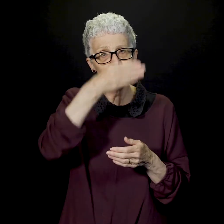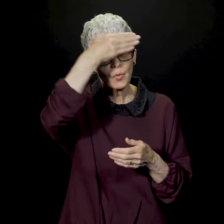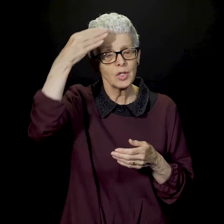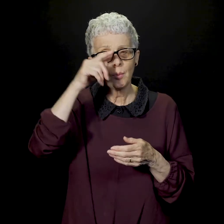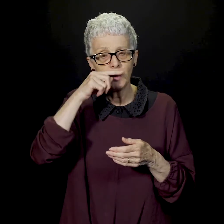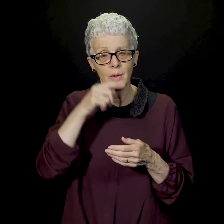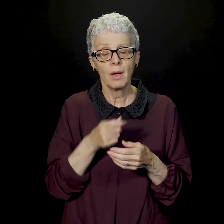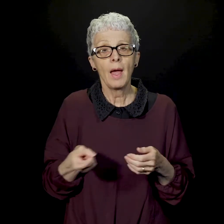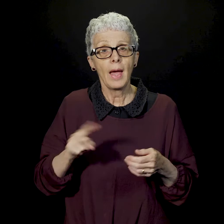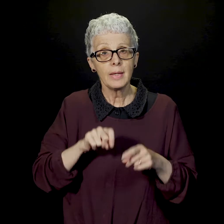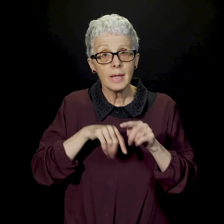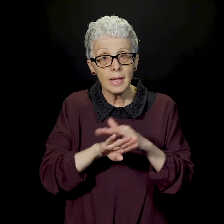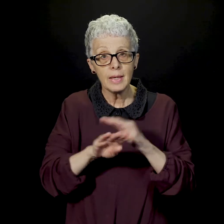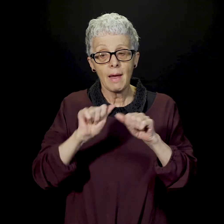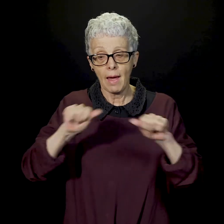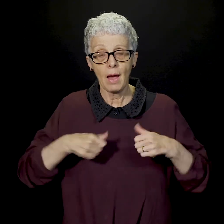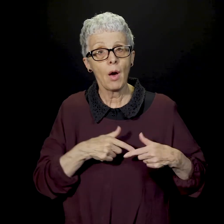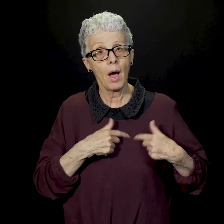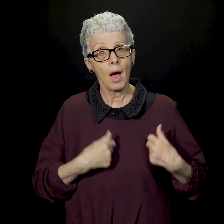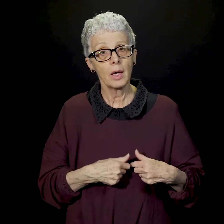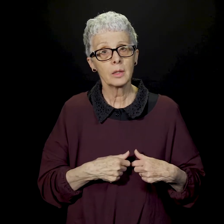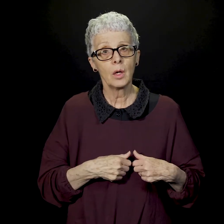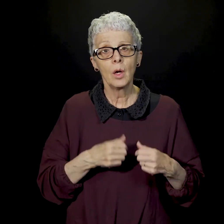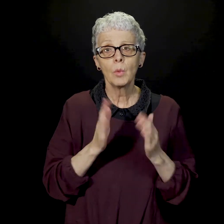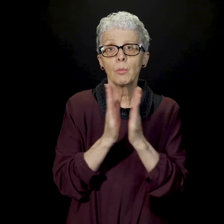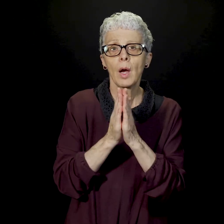That we'd also in our hearts say, God, I'm willing to hear from you.